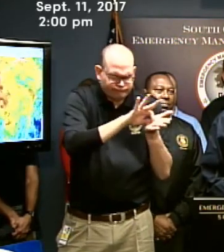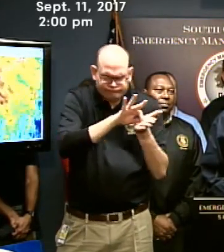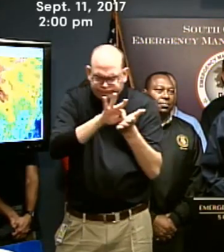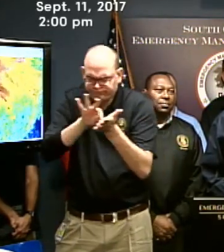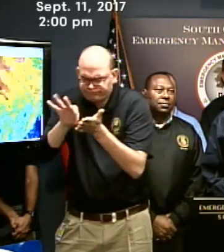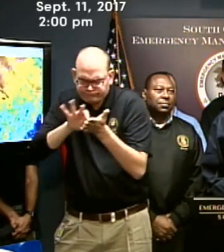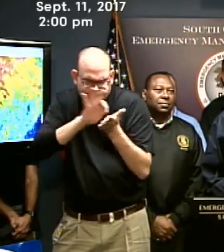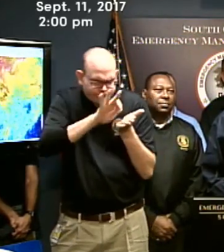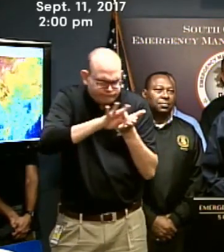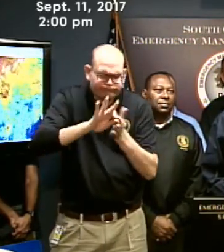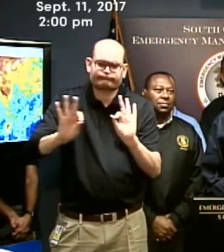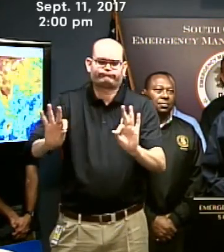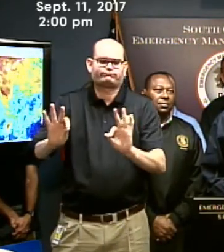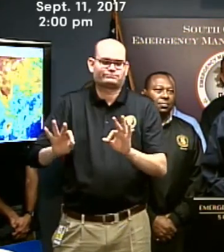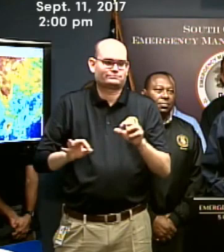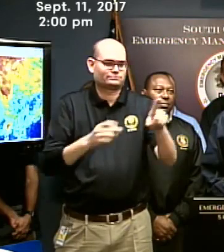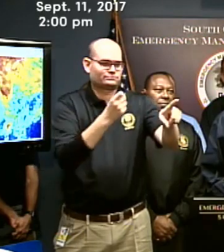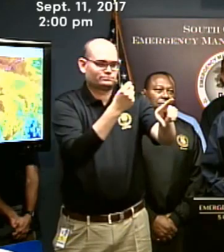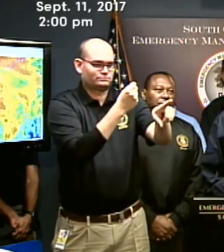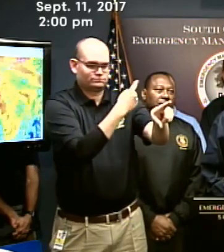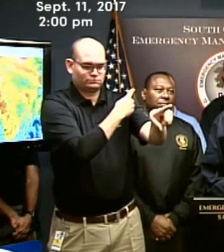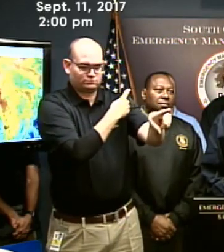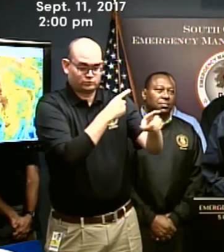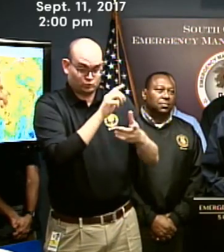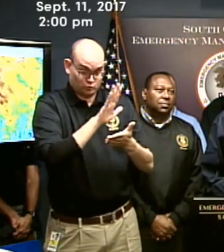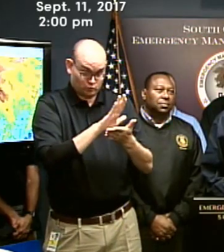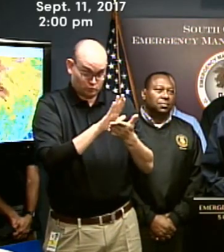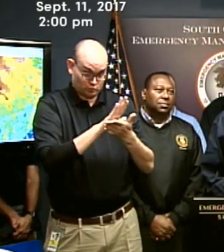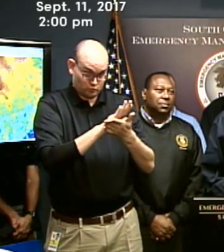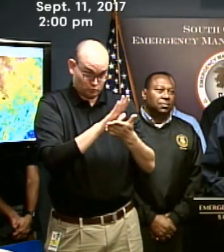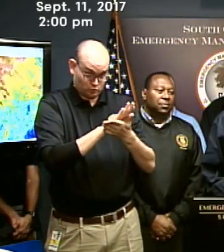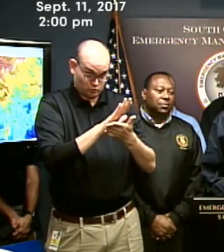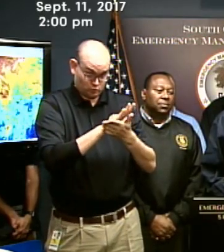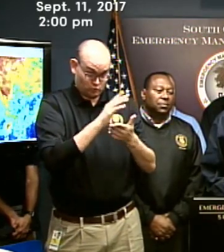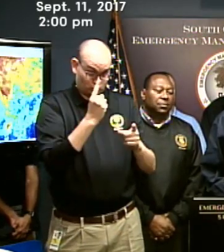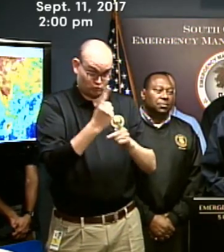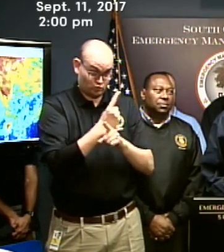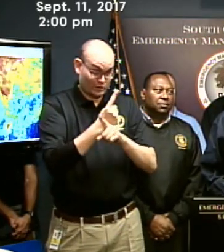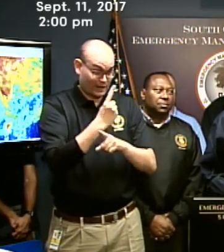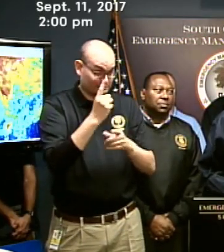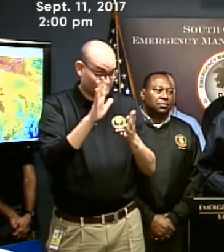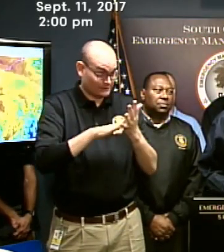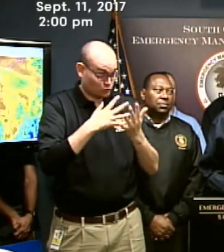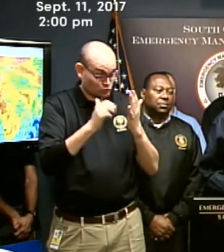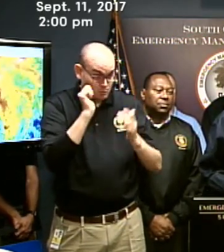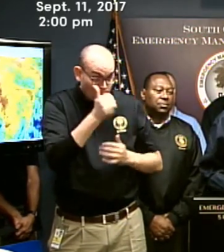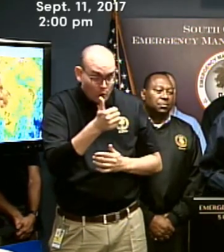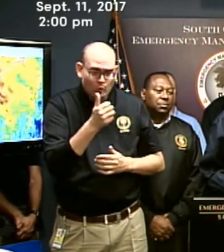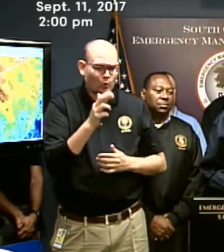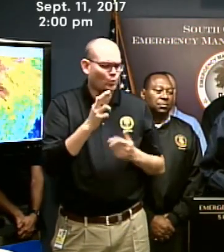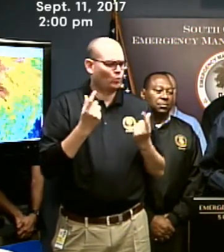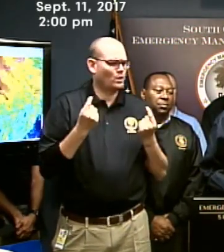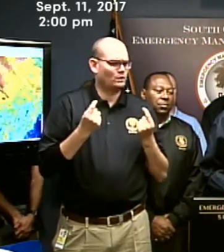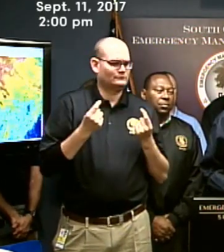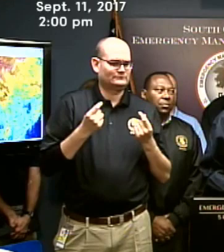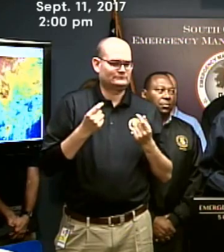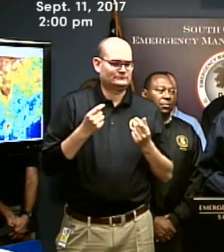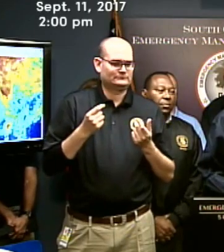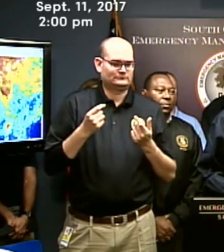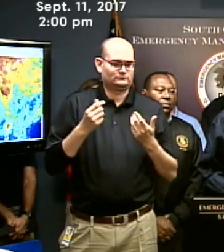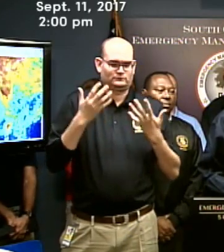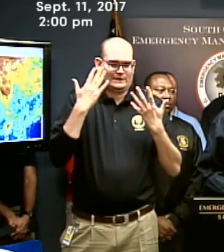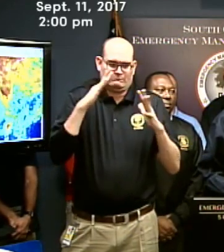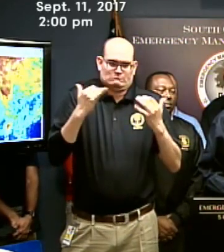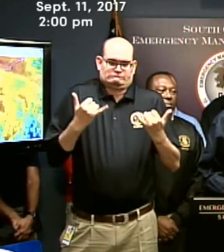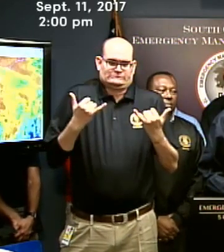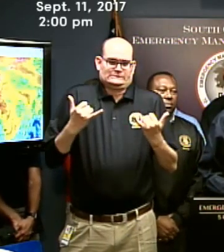if schools are going to be operating on a regular schedule again tomorrow? That will be, I don't know that we have that precise information, but those are